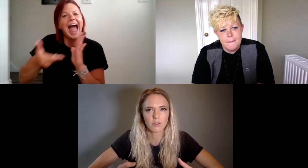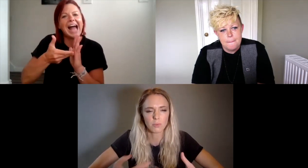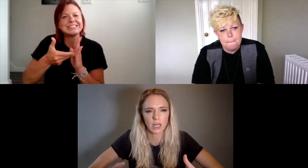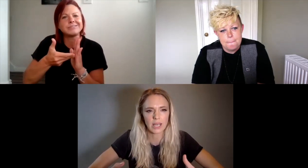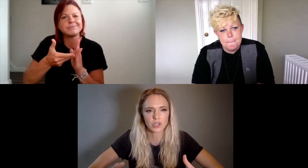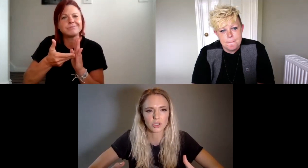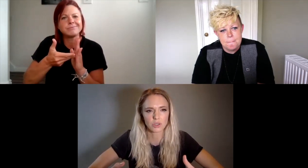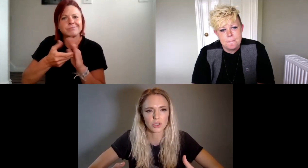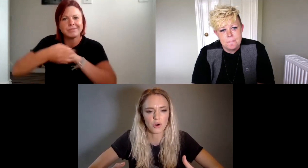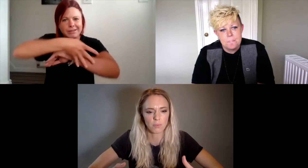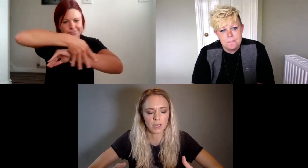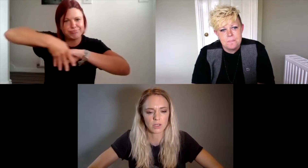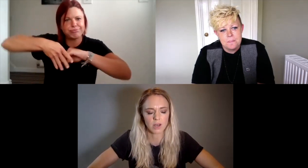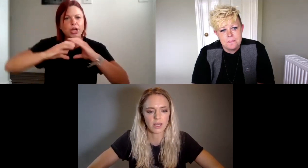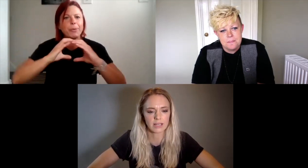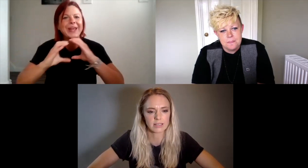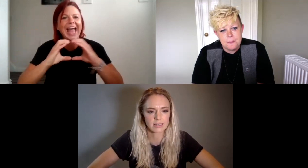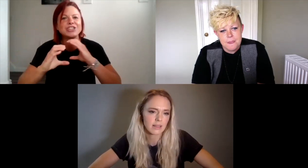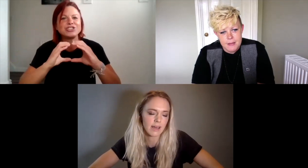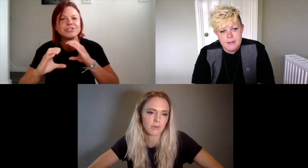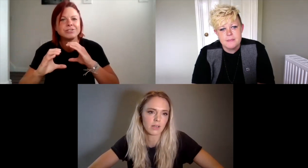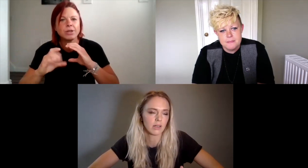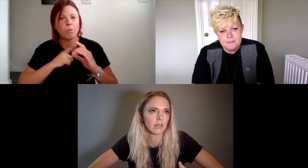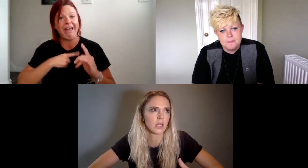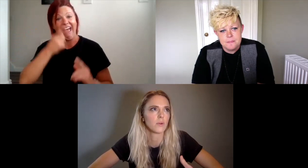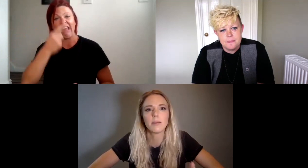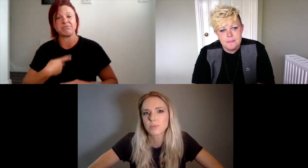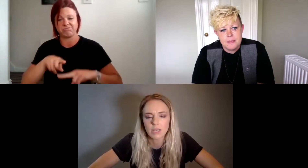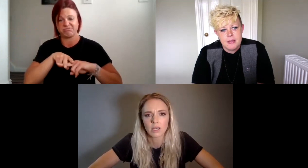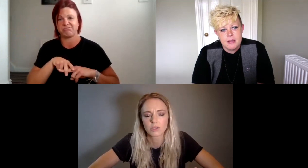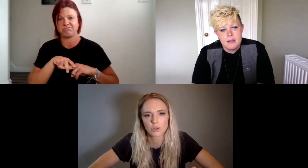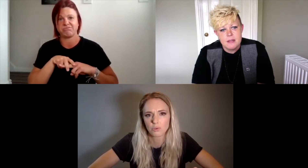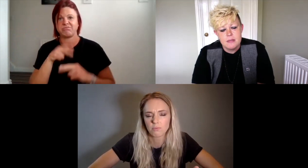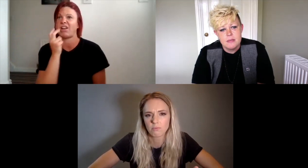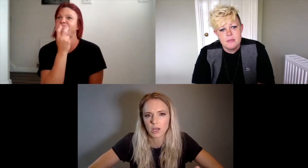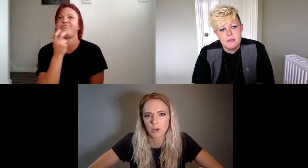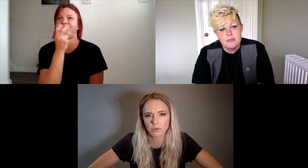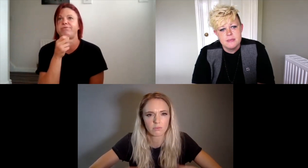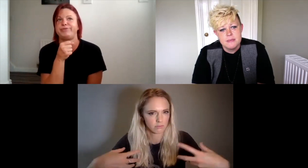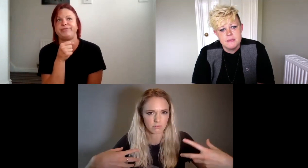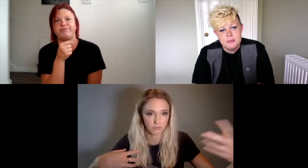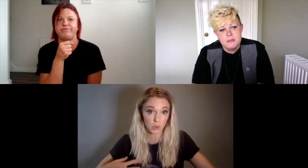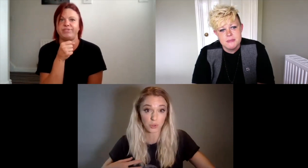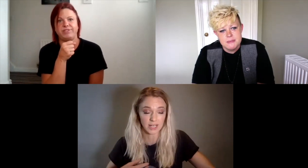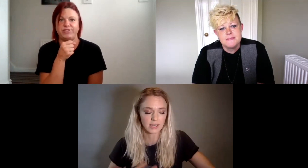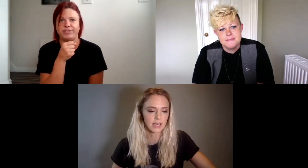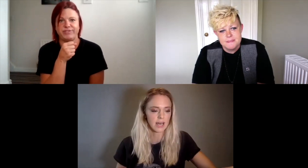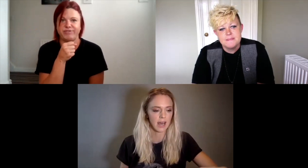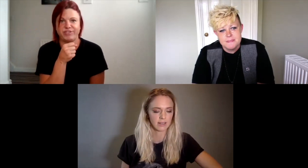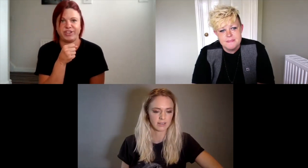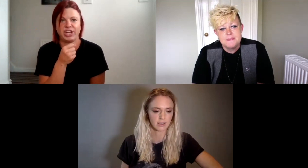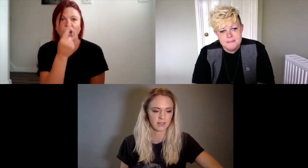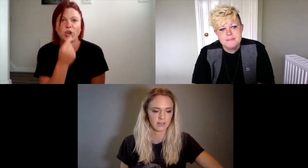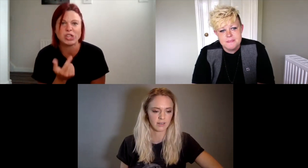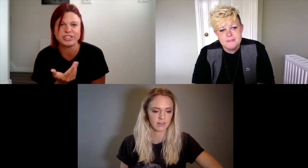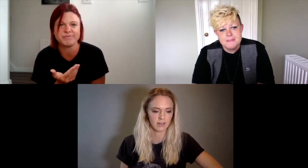of communication to the song, because I can sit there and, you know, lip sync to my own recording